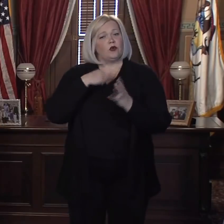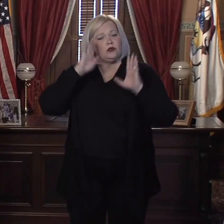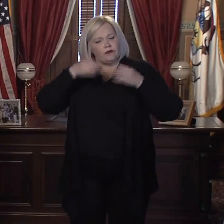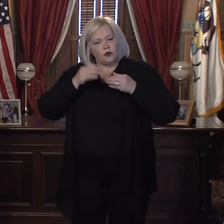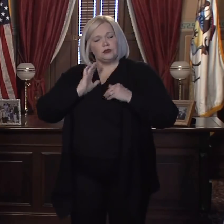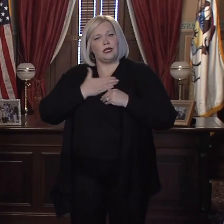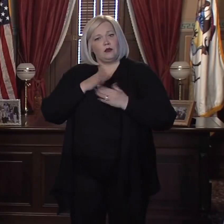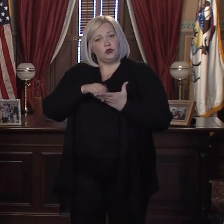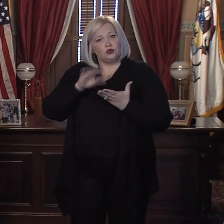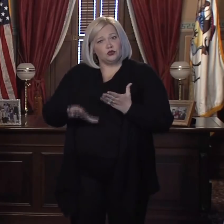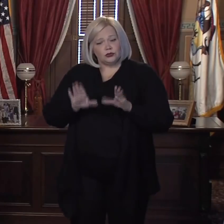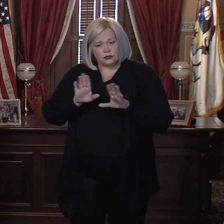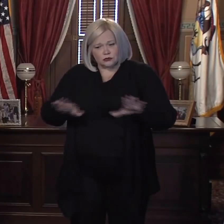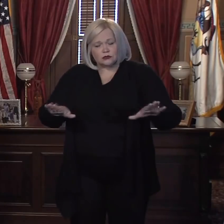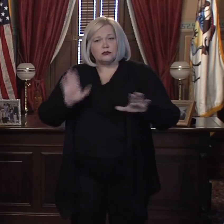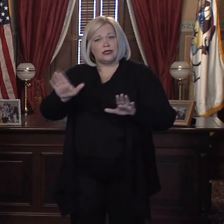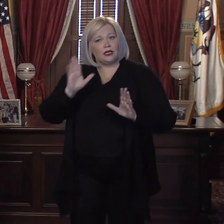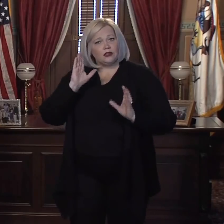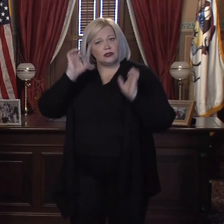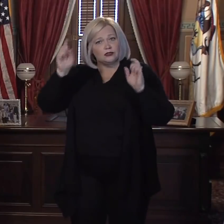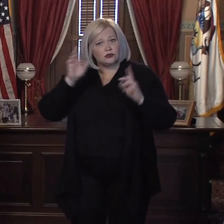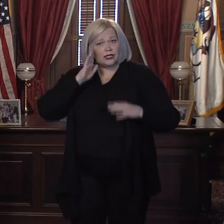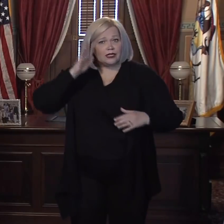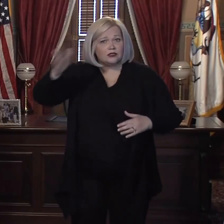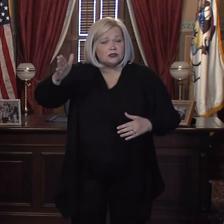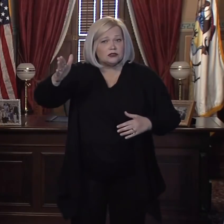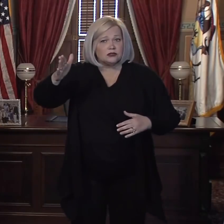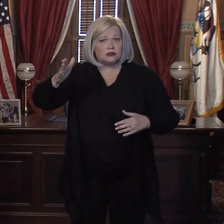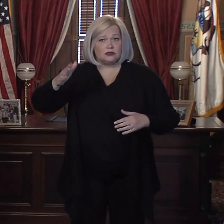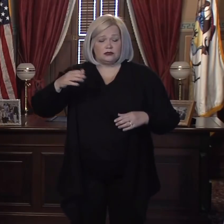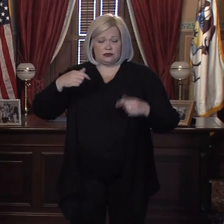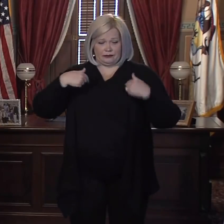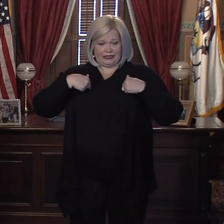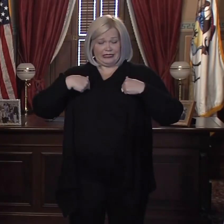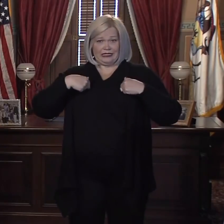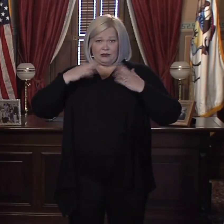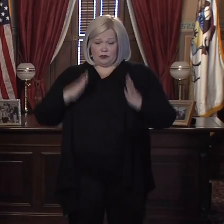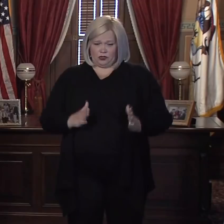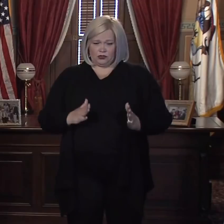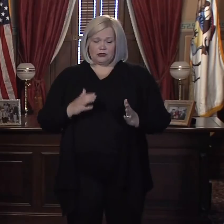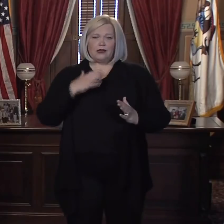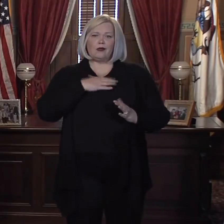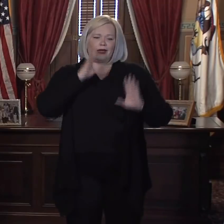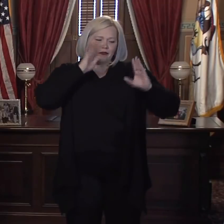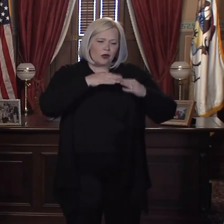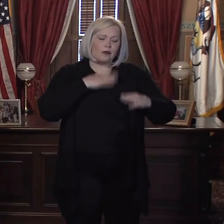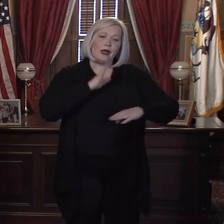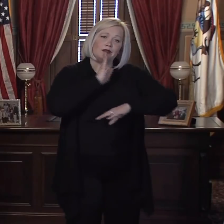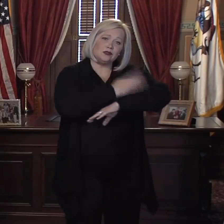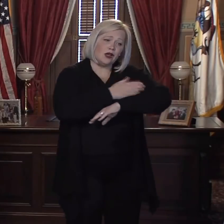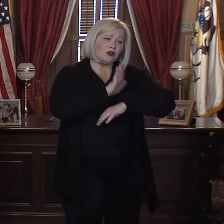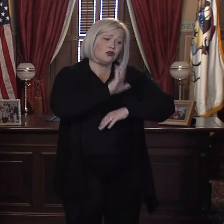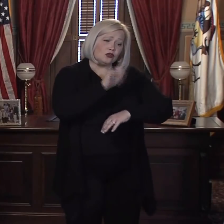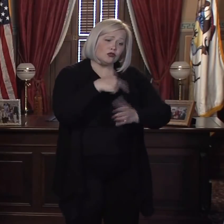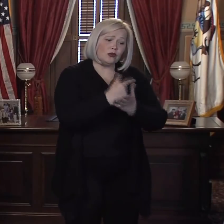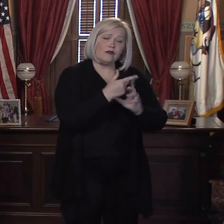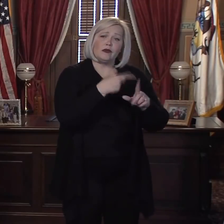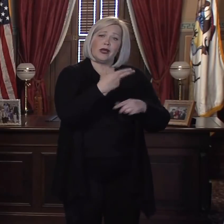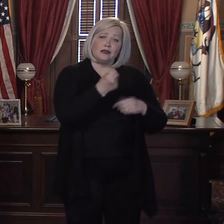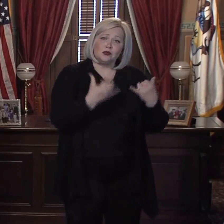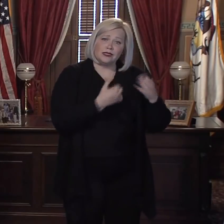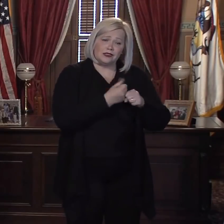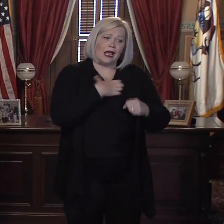as a person, I'd much rather be focusing on my daughter's milestone graduation from high school this